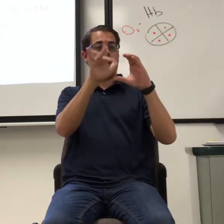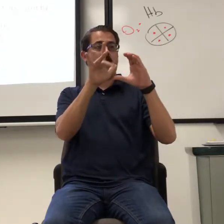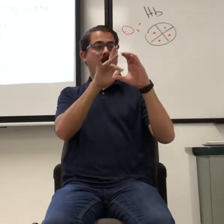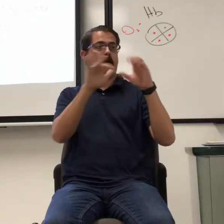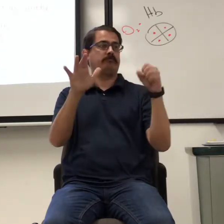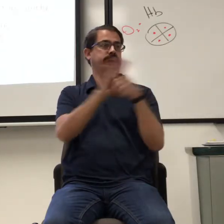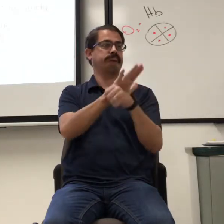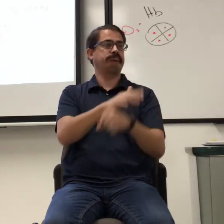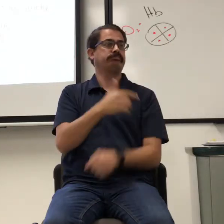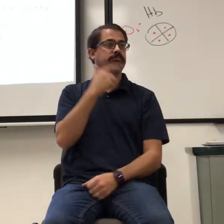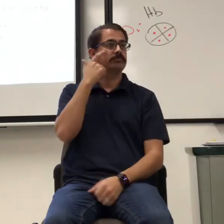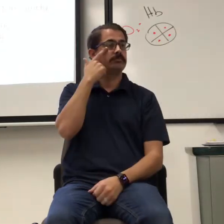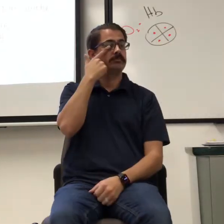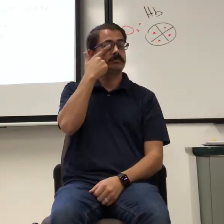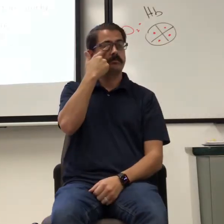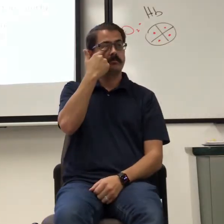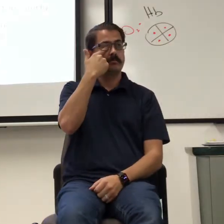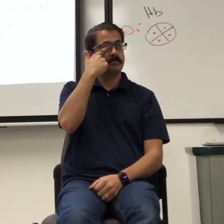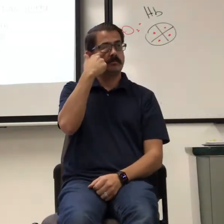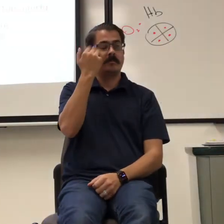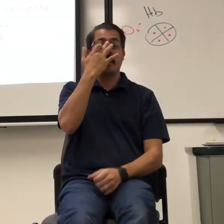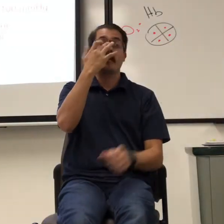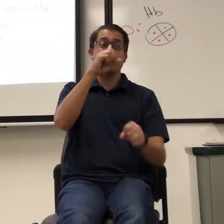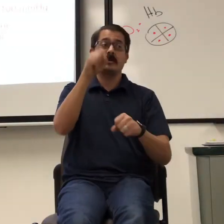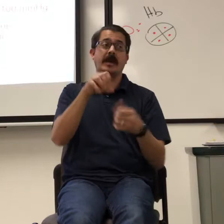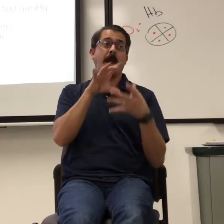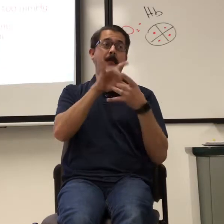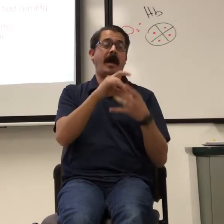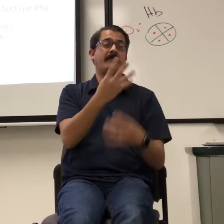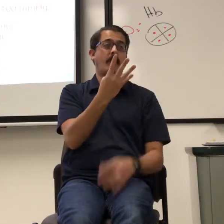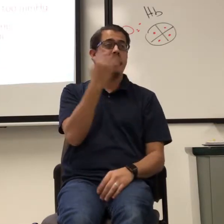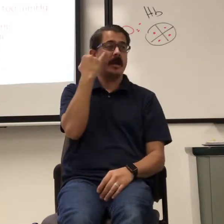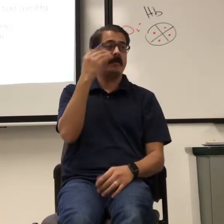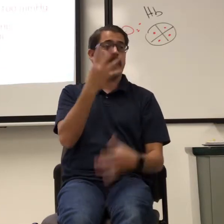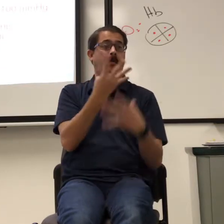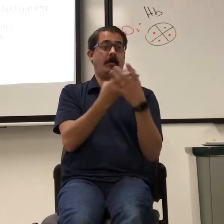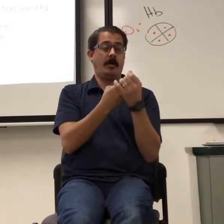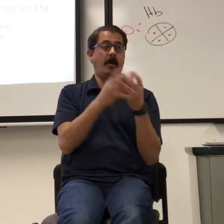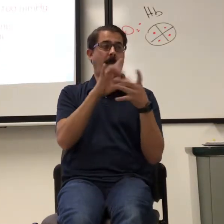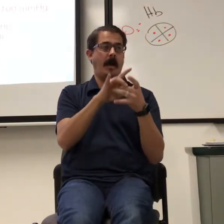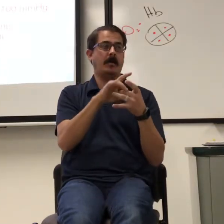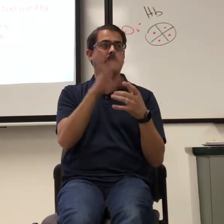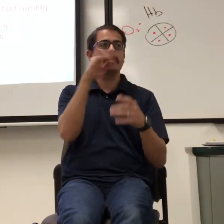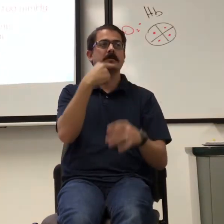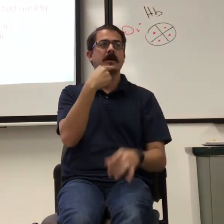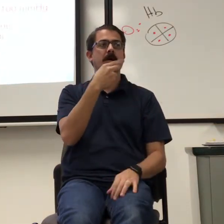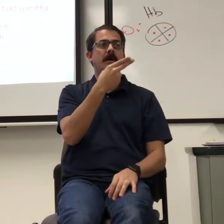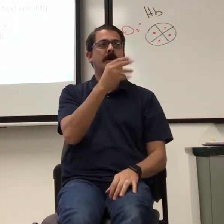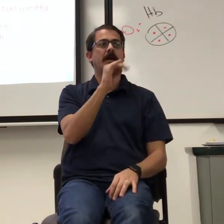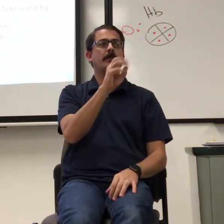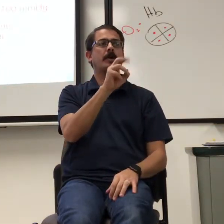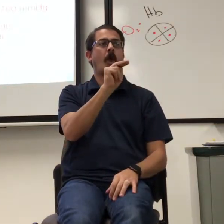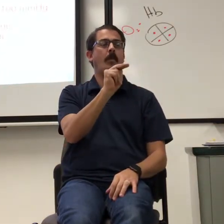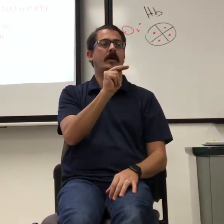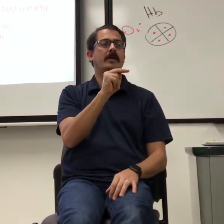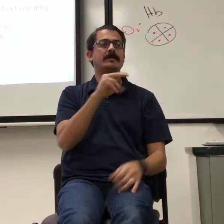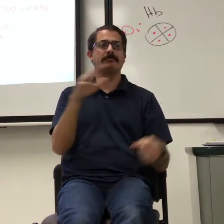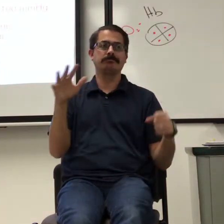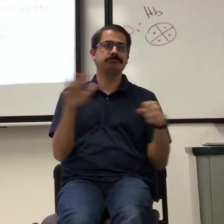occupied. It could potentially bind 4, and if they're all bound, we say that hemoglobin is saturated,